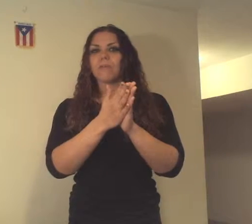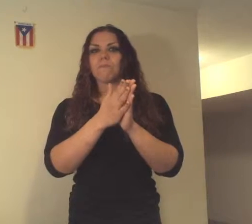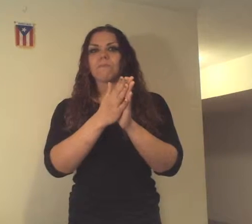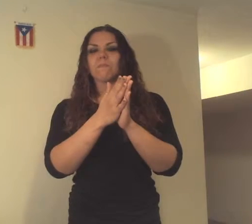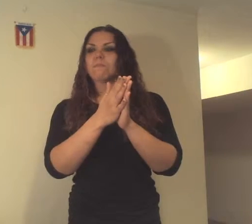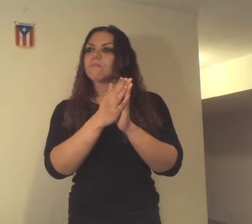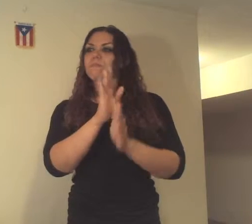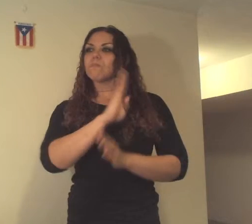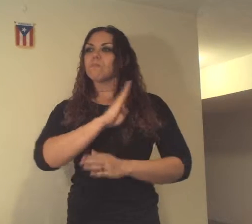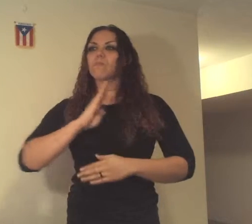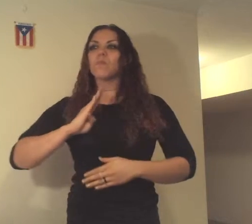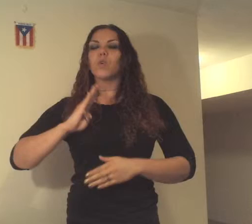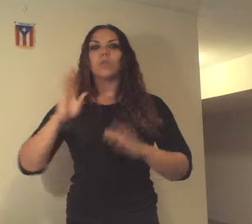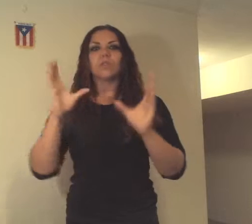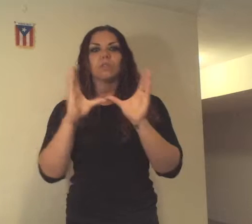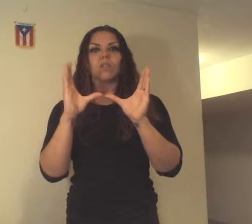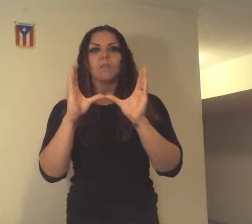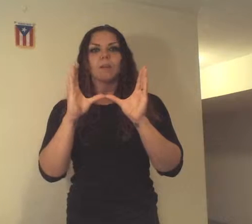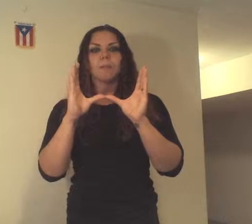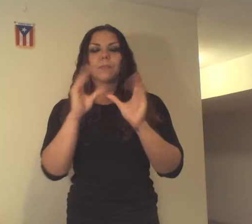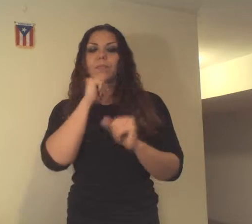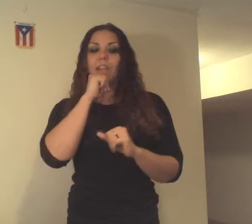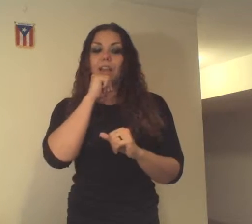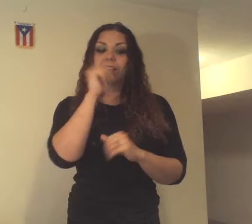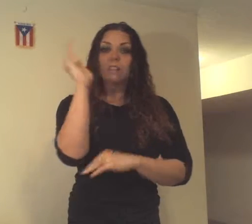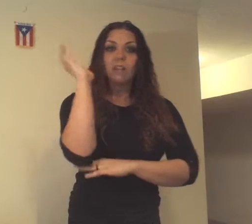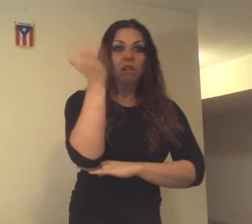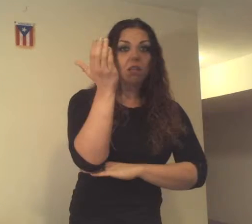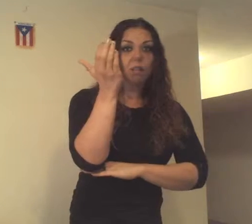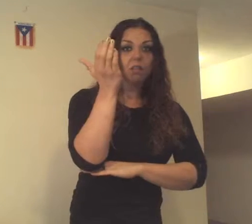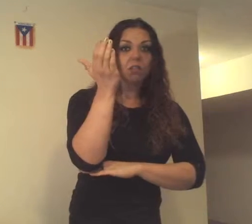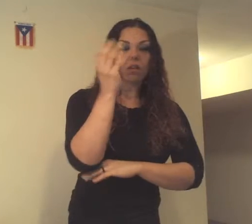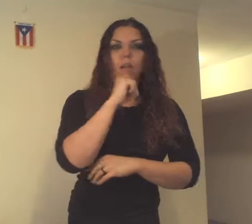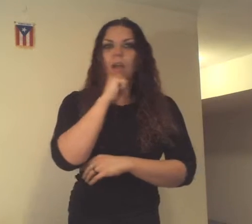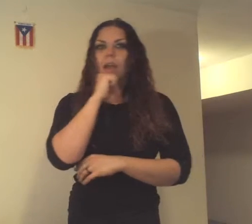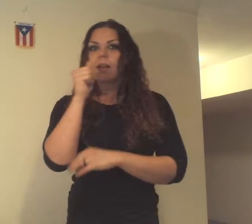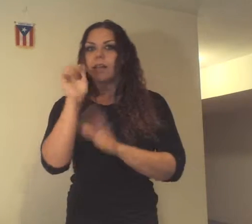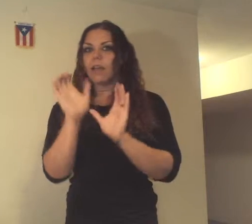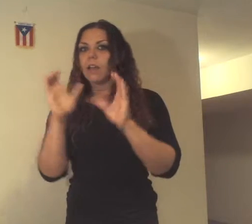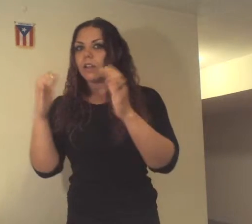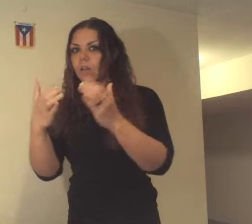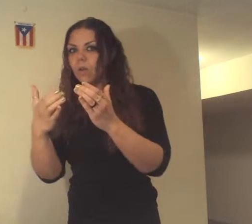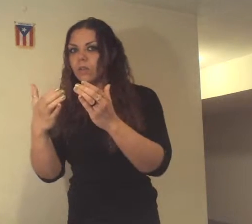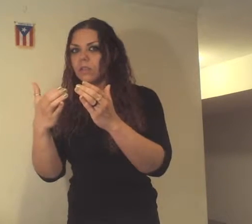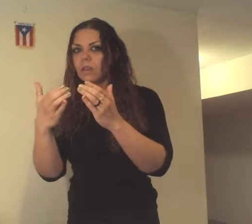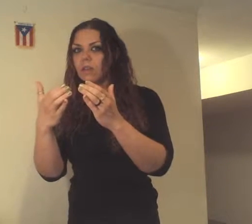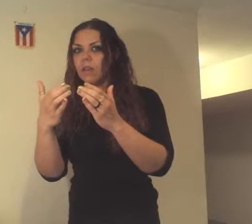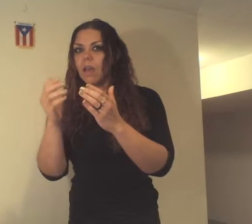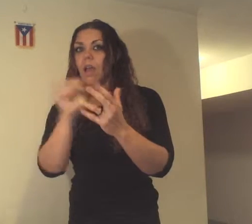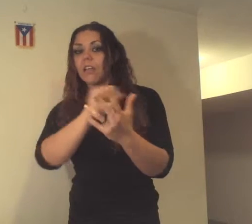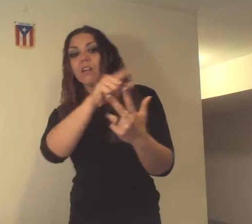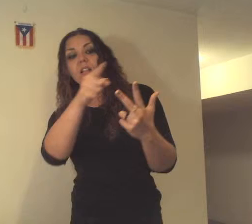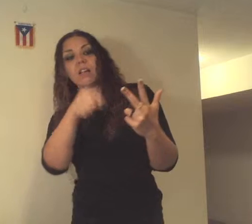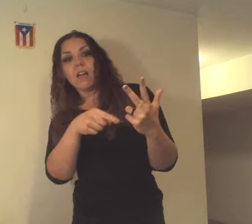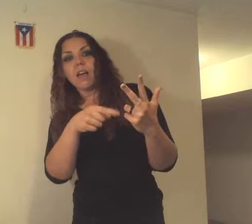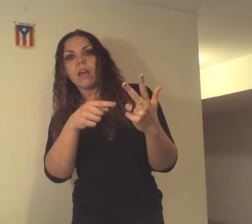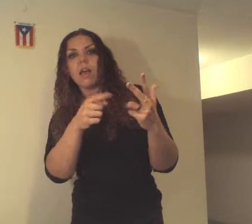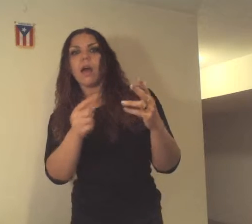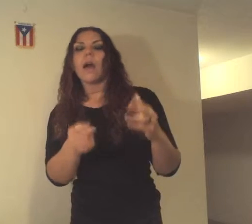a lecture. It's not a course. It's all of that plus a high-stakes assessment. It's